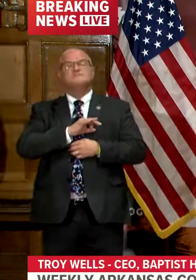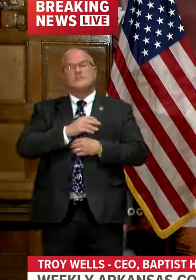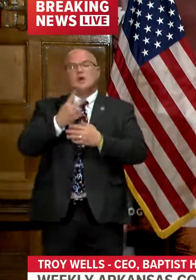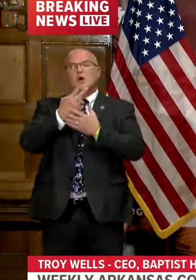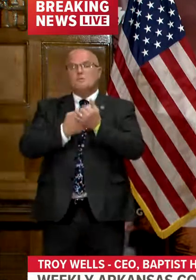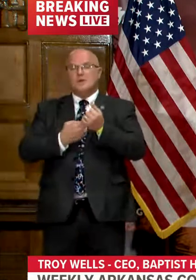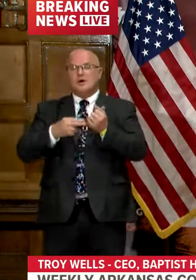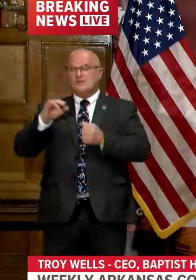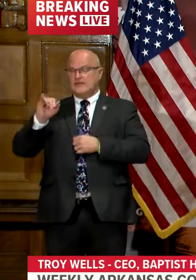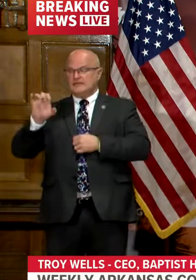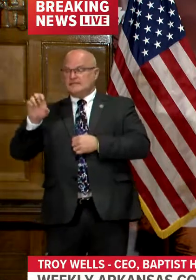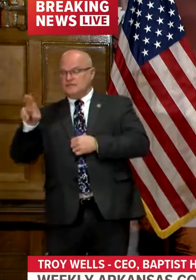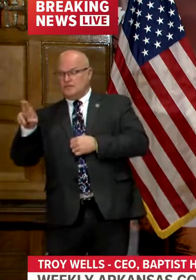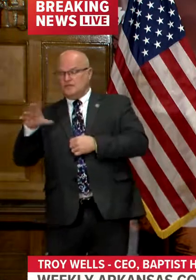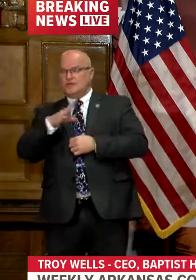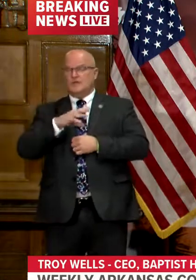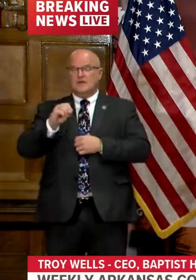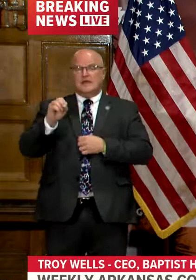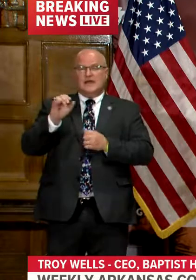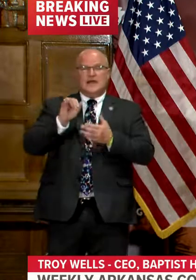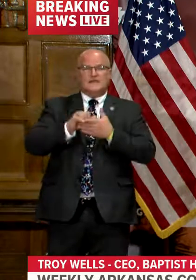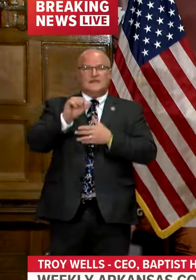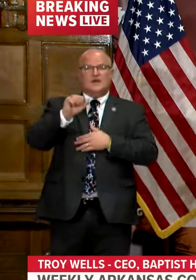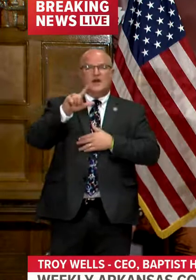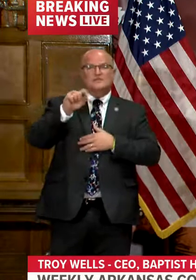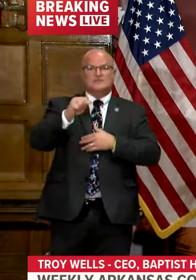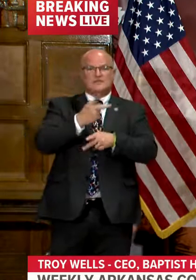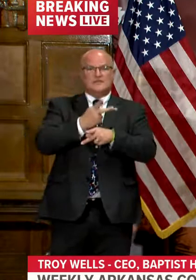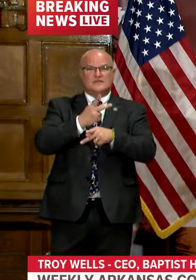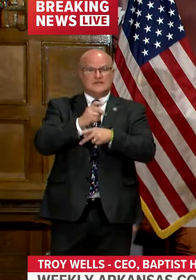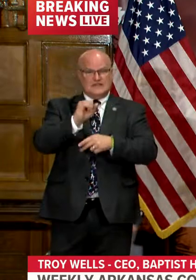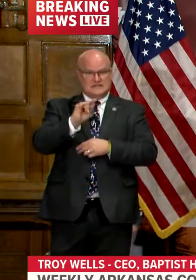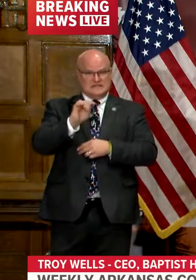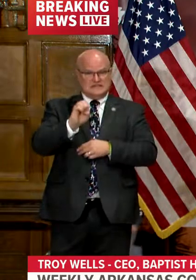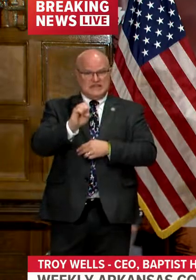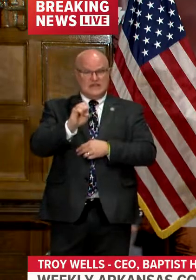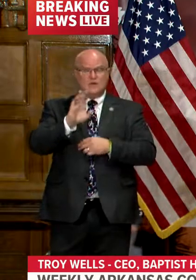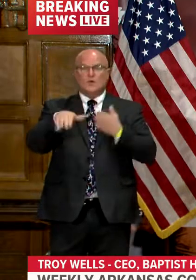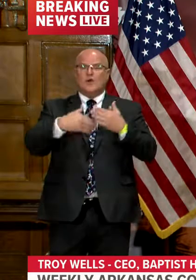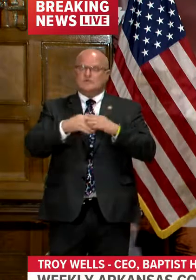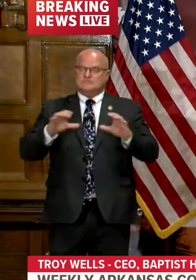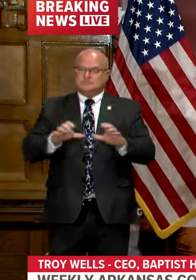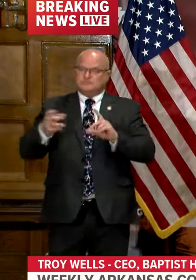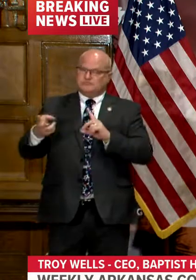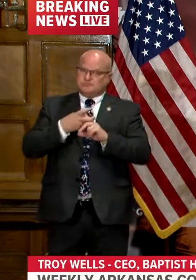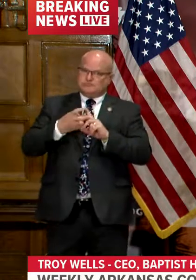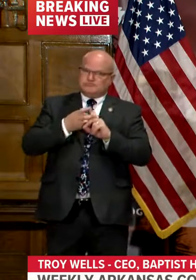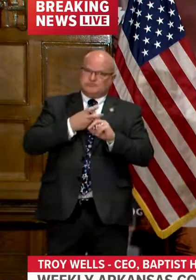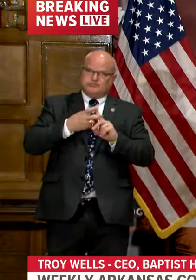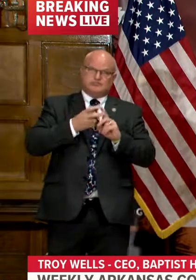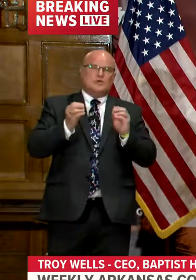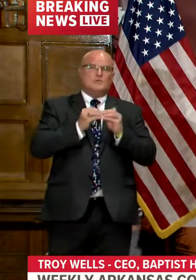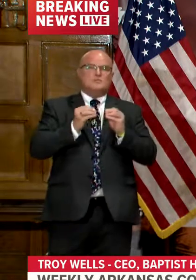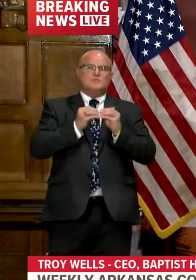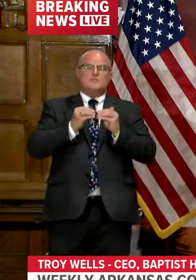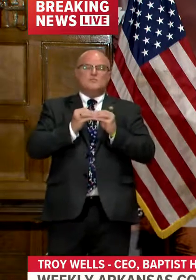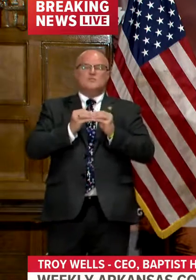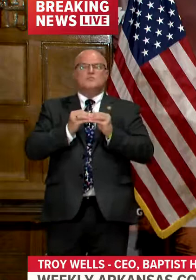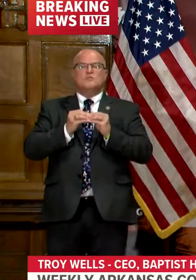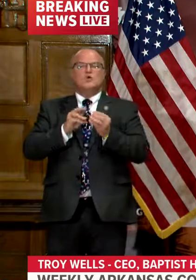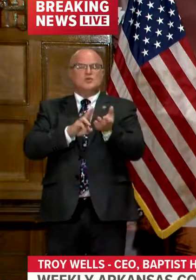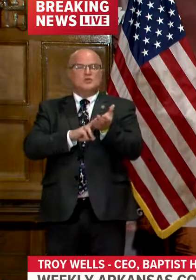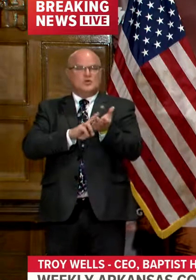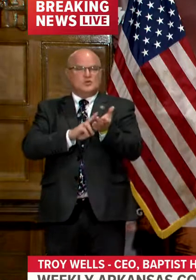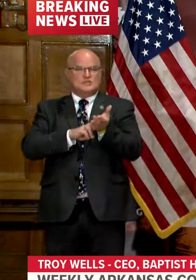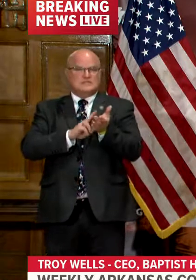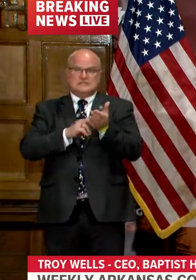both on the ICU front and then on the alternative care site. We're all actively recruiting now for more critical care nurses, for